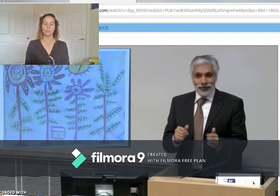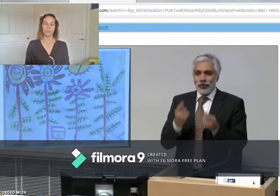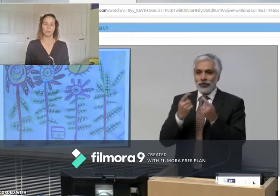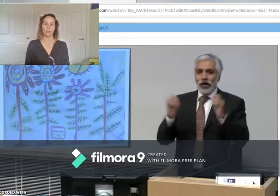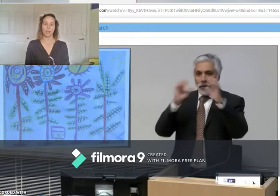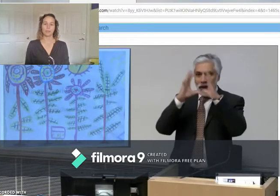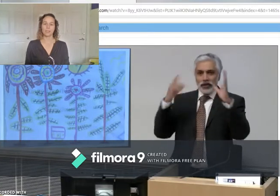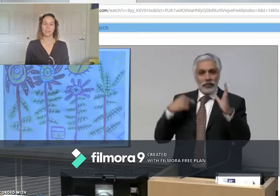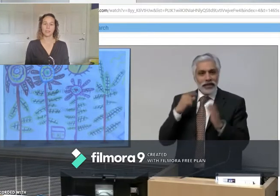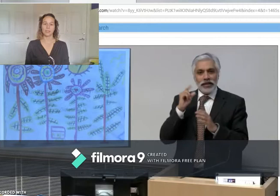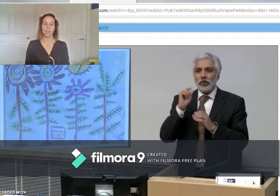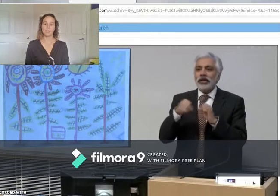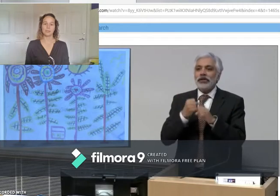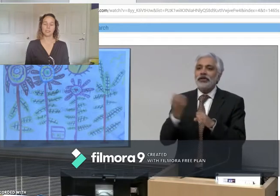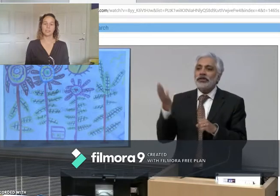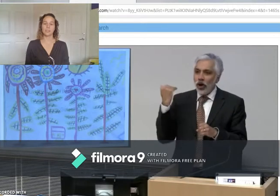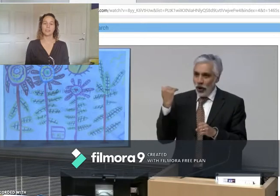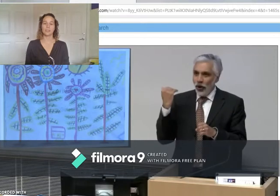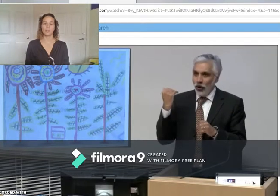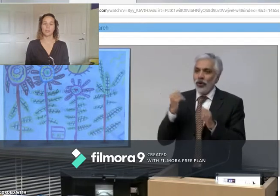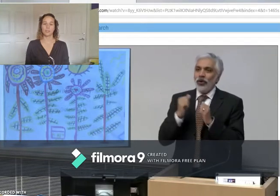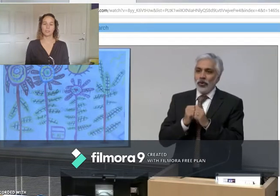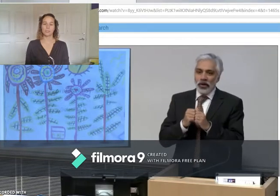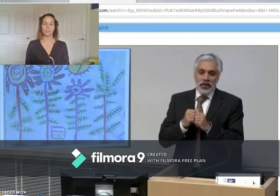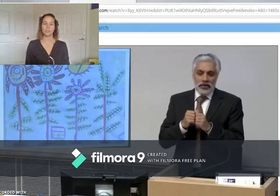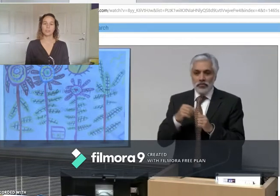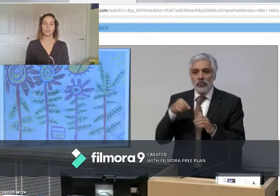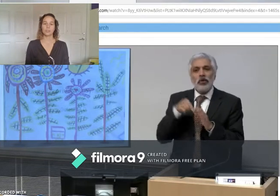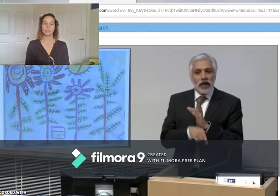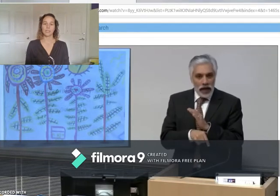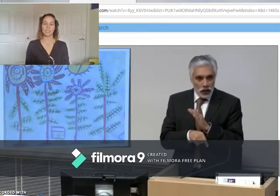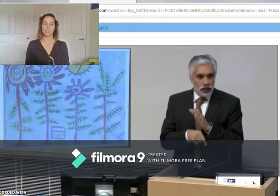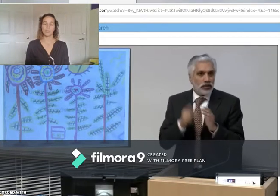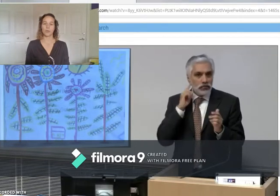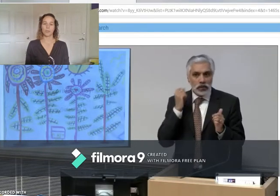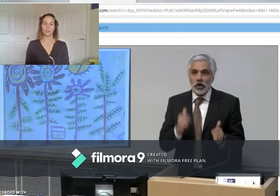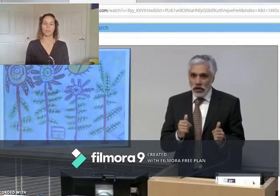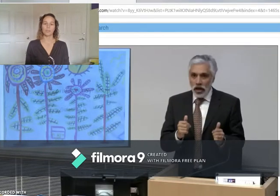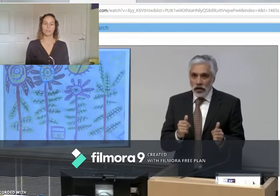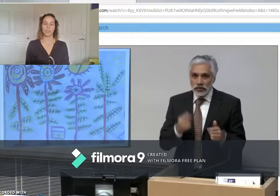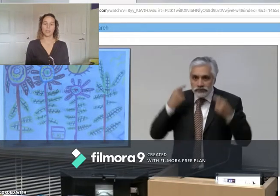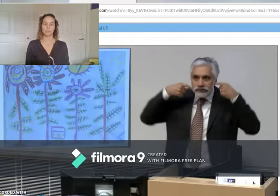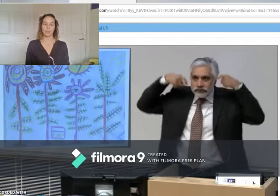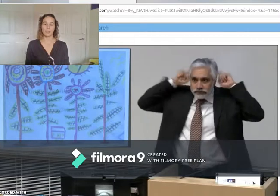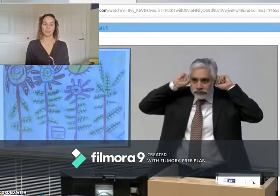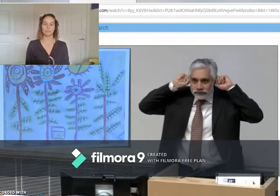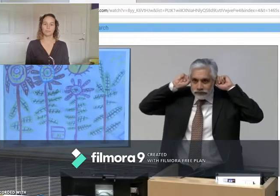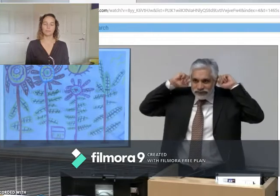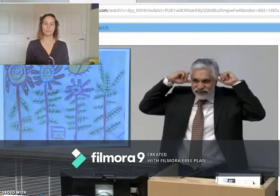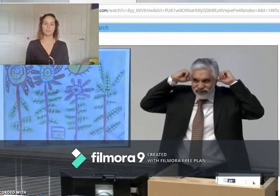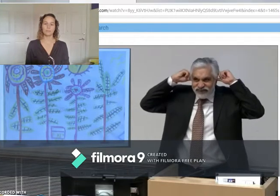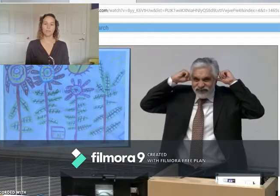When I was born, I was hearing. I experienced hearing loss. 20 years ago, that's when I lost my